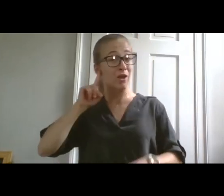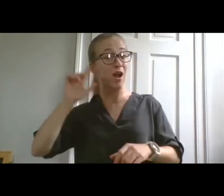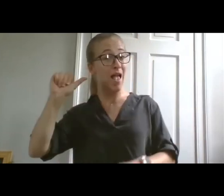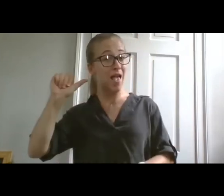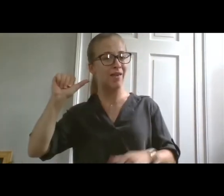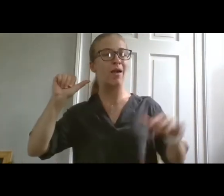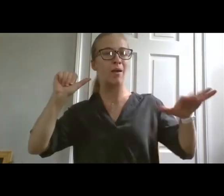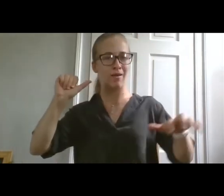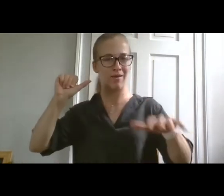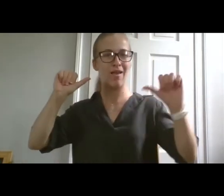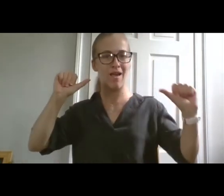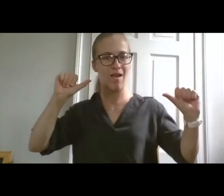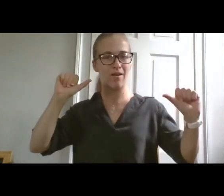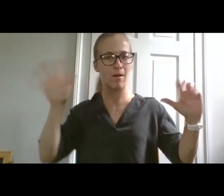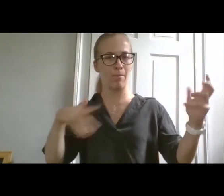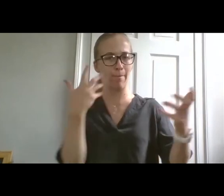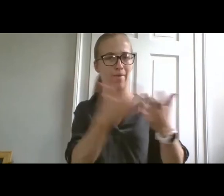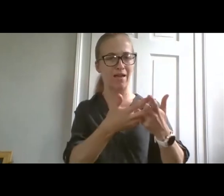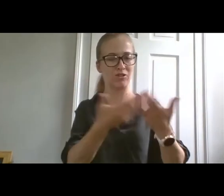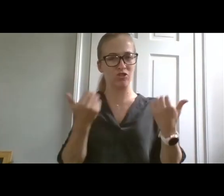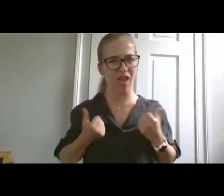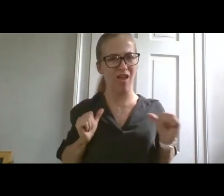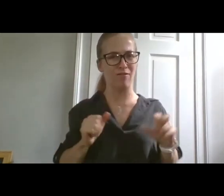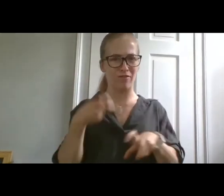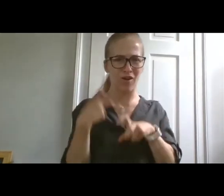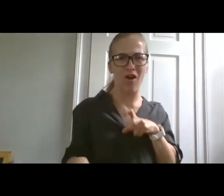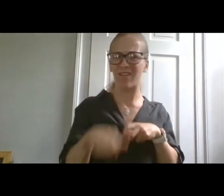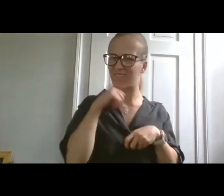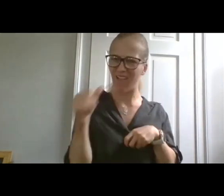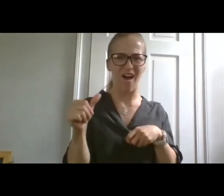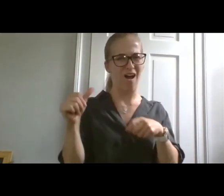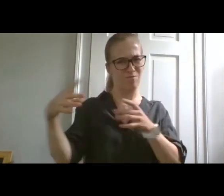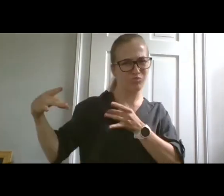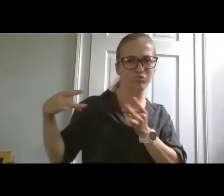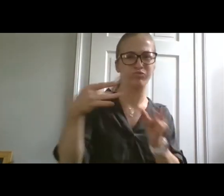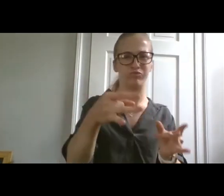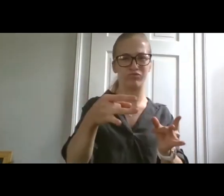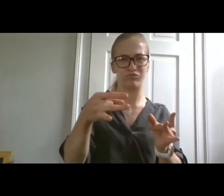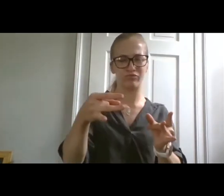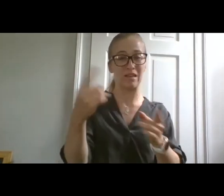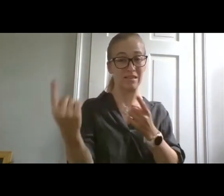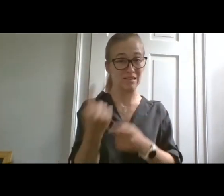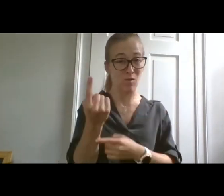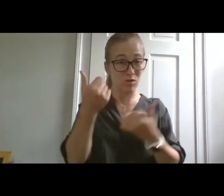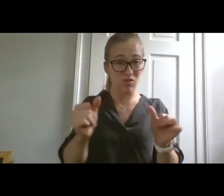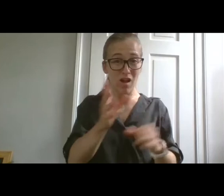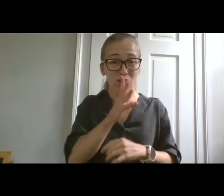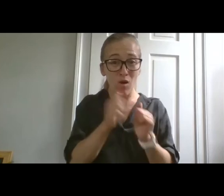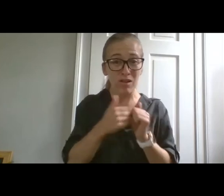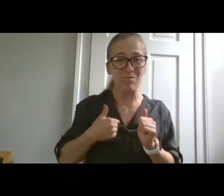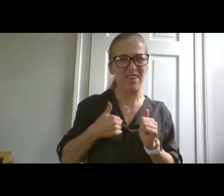an A. There's no effort in the translation, as there often is when someone tries to hold a conversation with